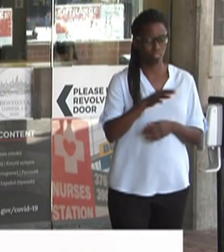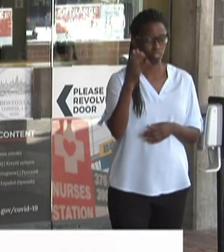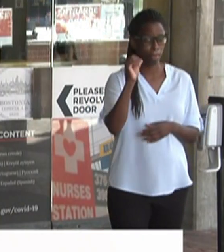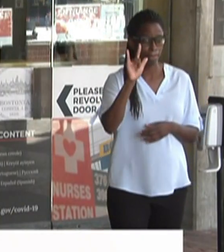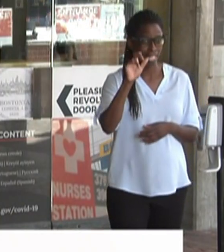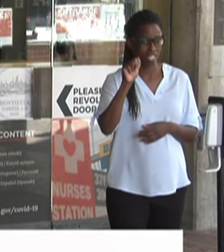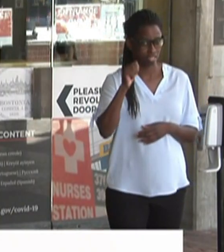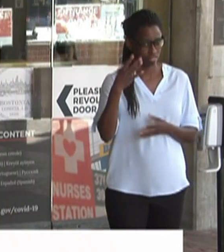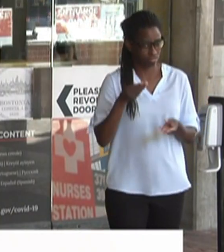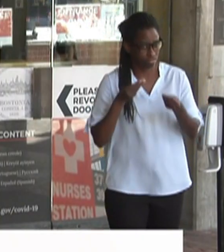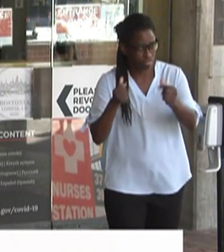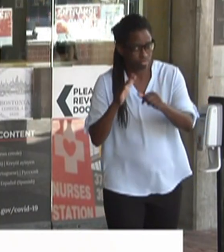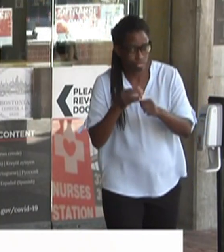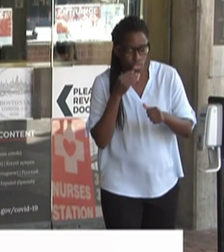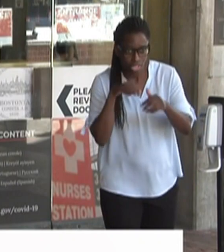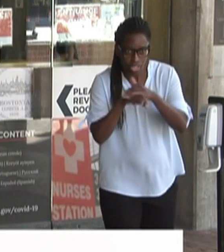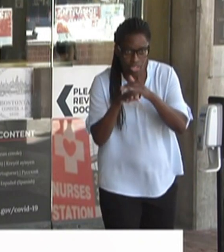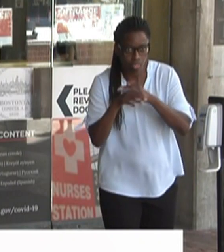our city.